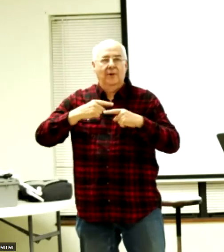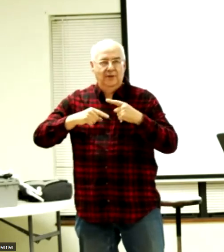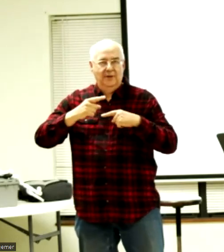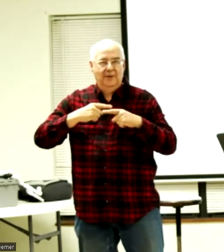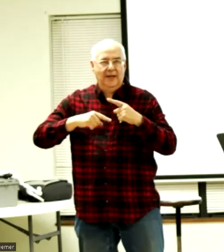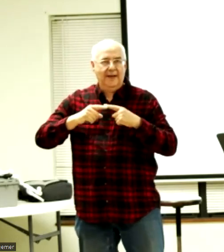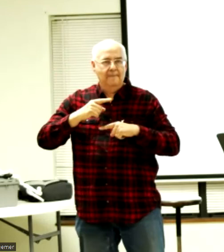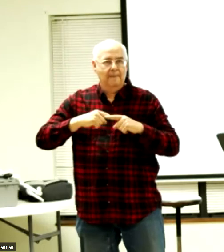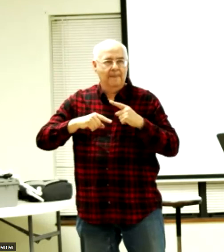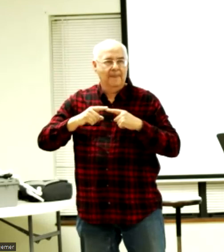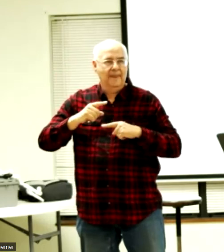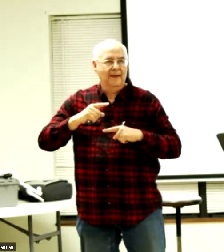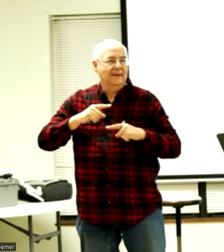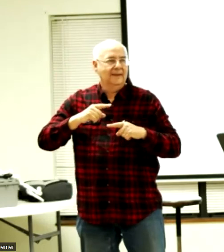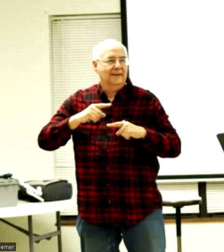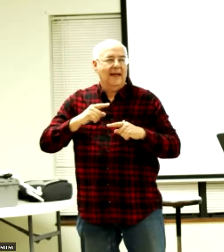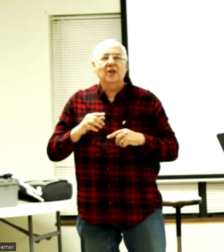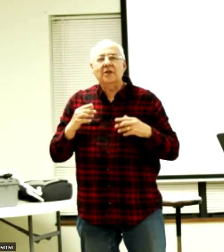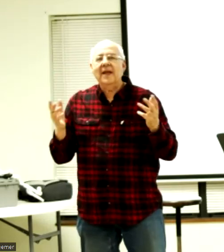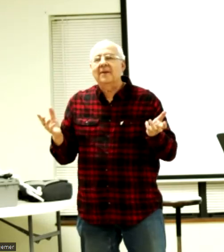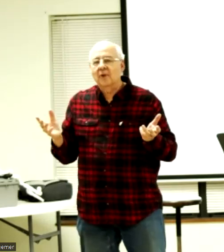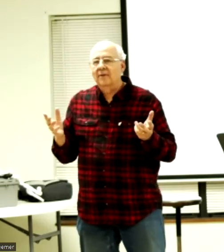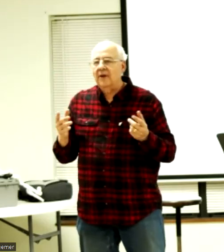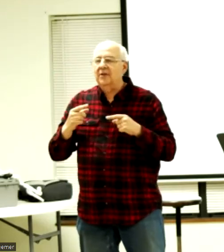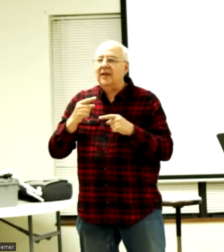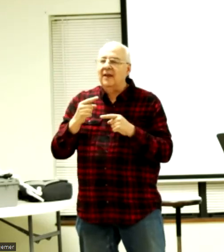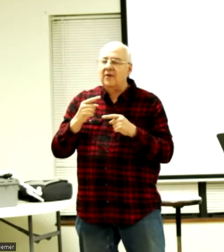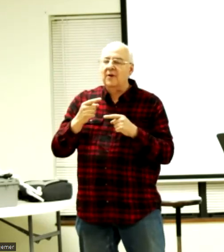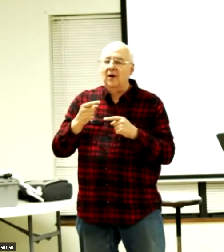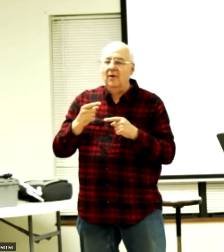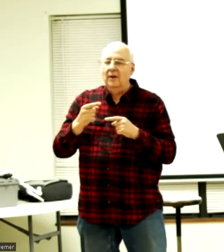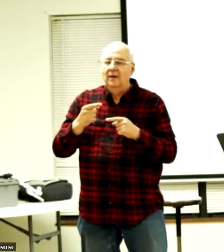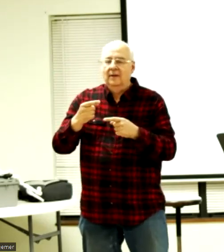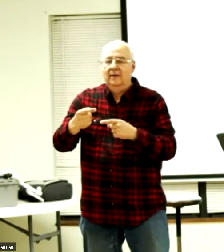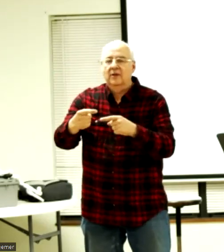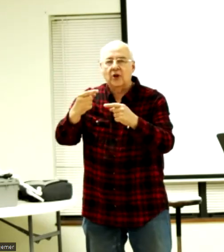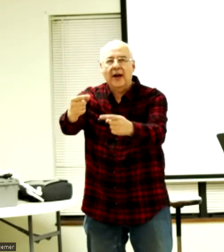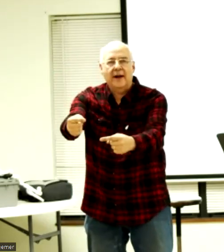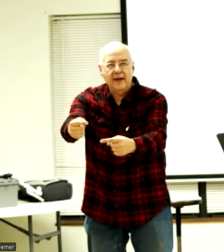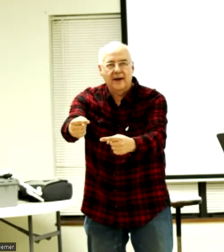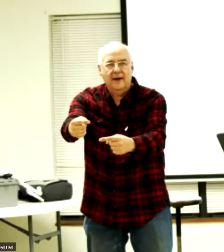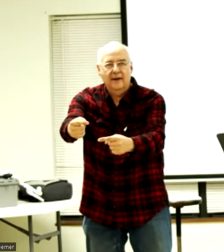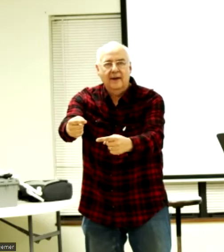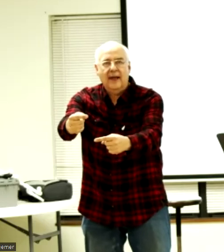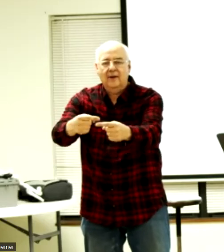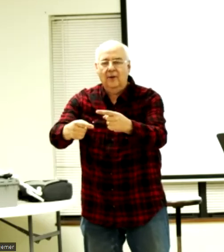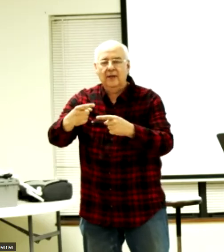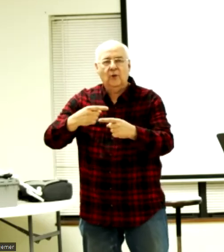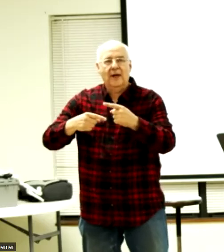backwards, okay? And just to make it more confusing, if you go start out here and go this way